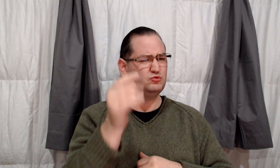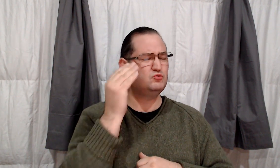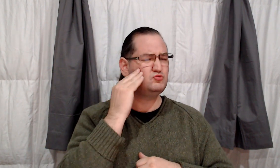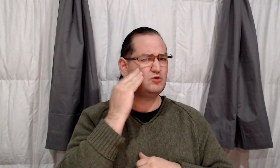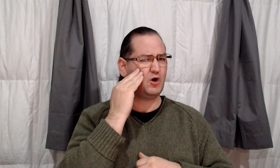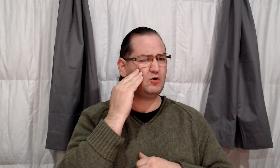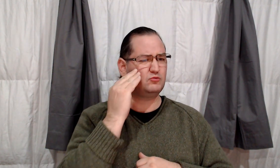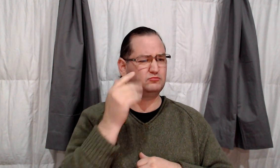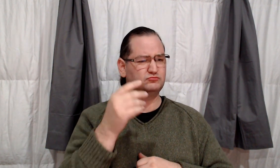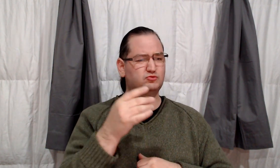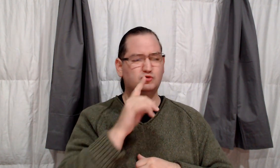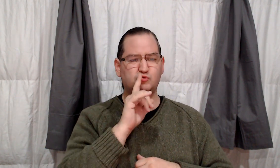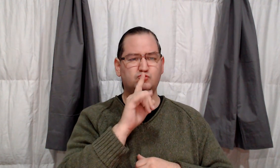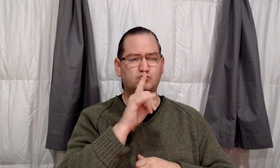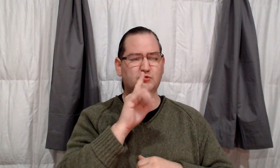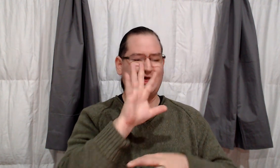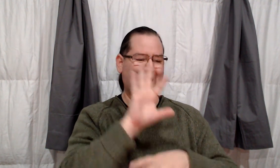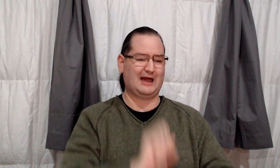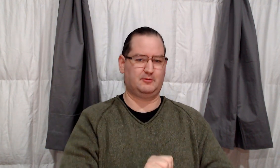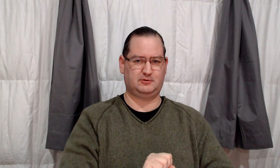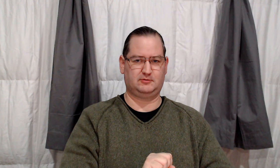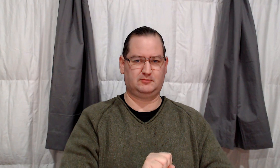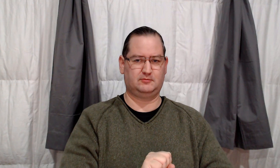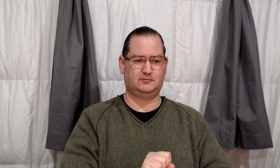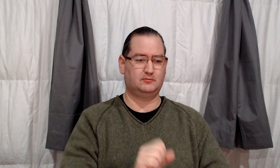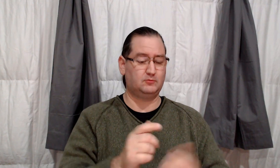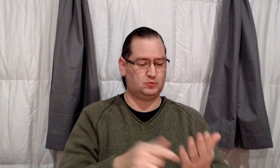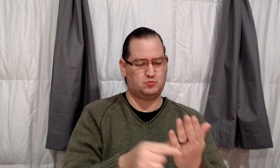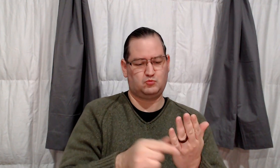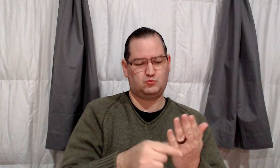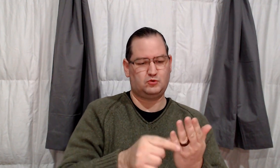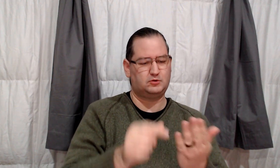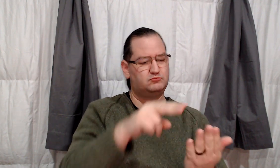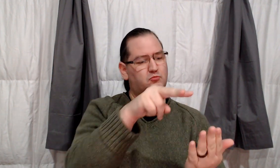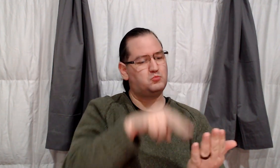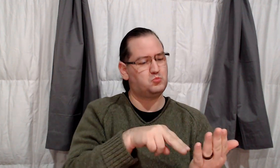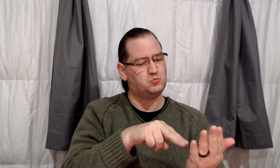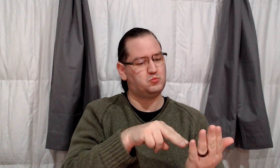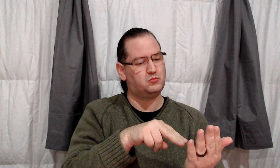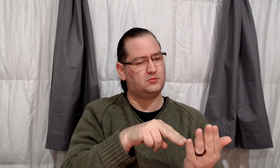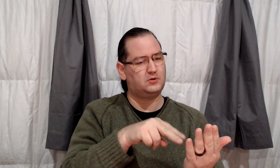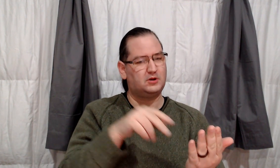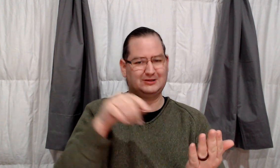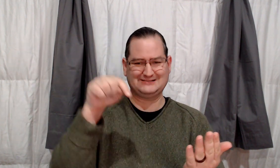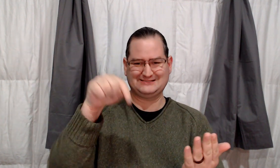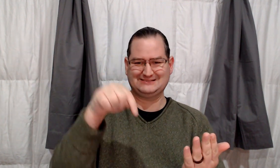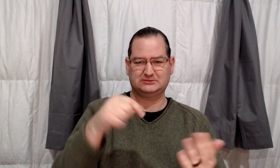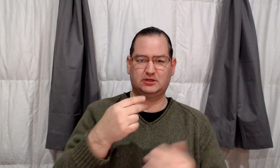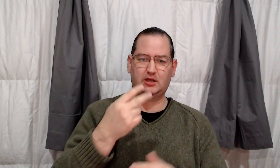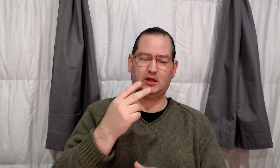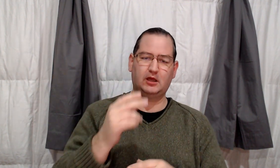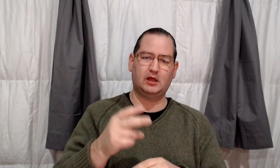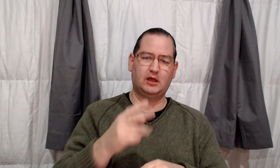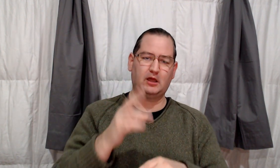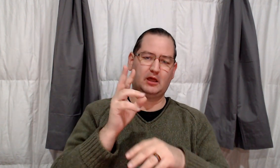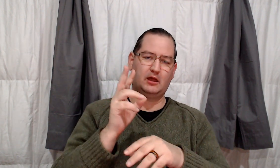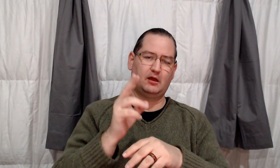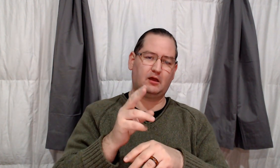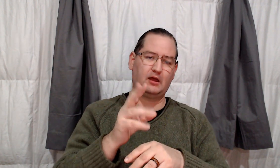in the booklet, the fact that this is a habit is the reason why it's been so hard to quit in the